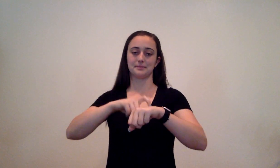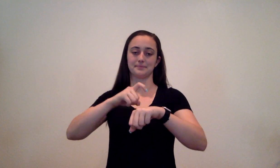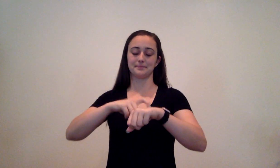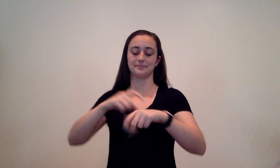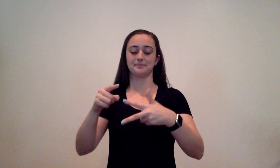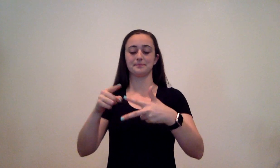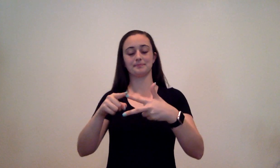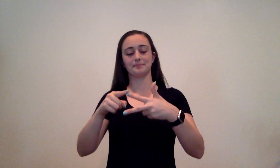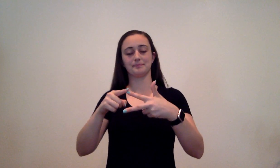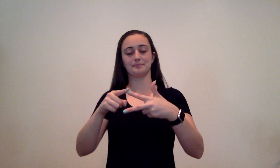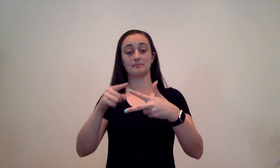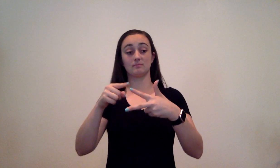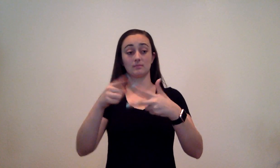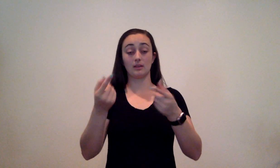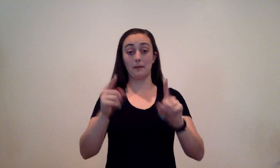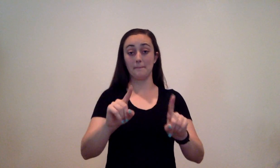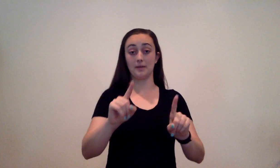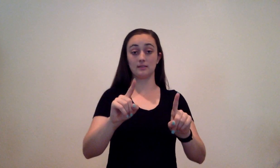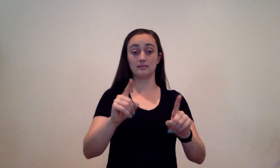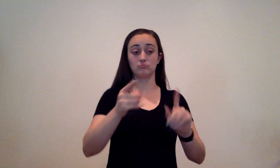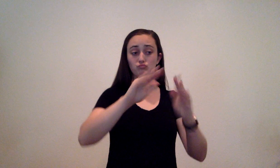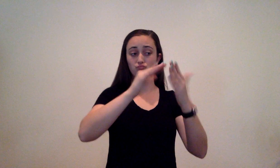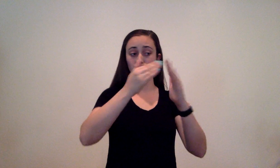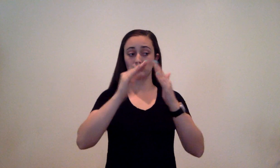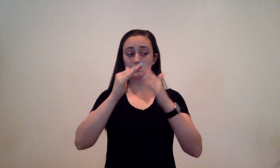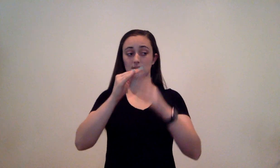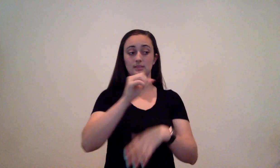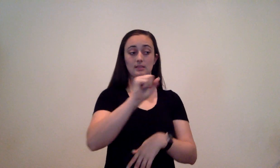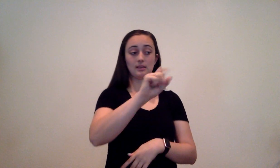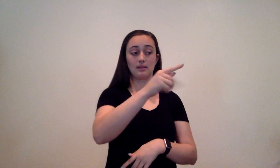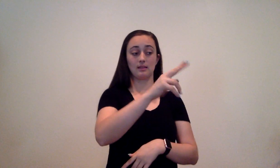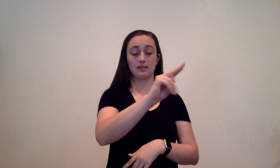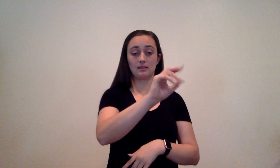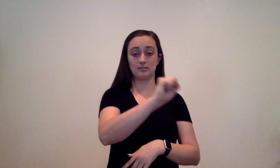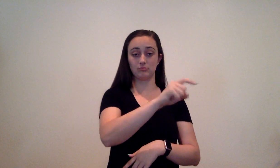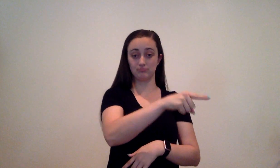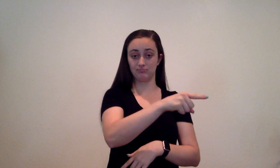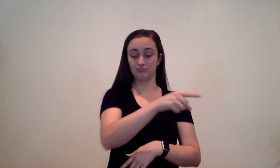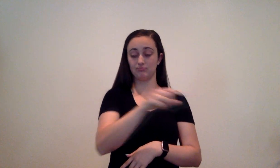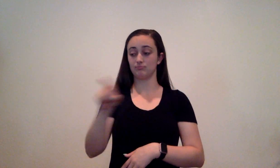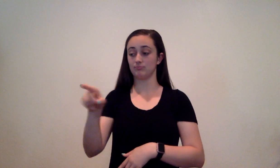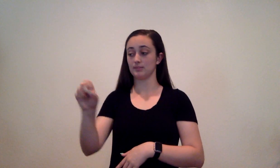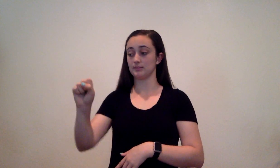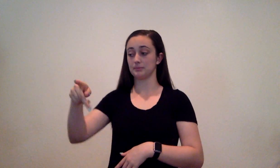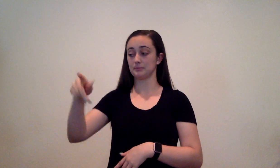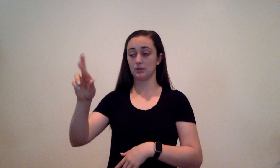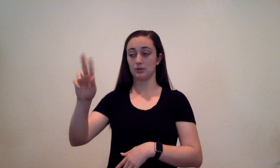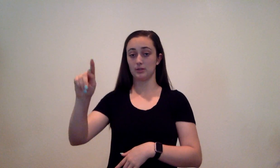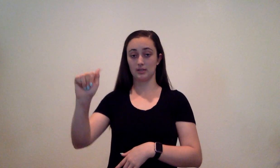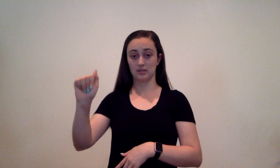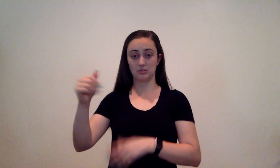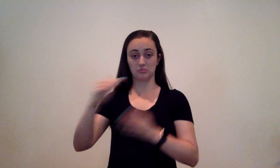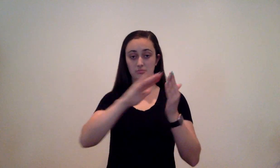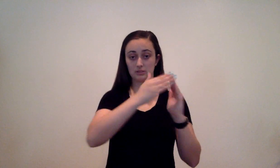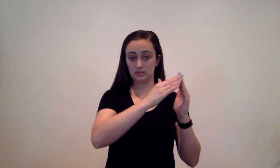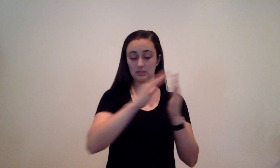That was when the city-states of Athens and Sparta were at their strongest. In